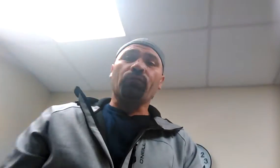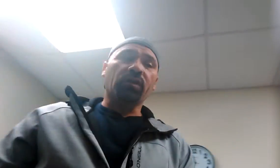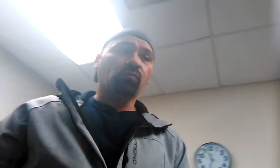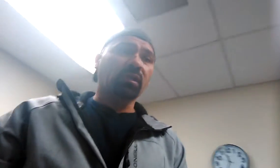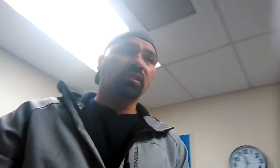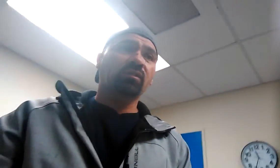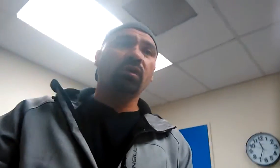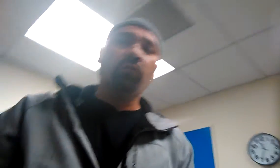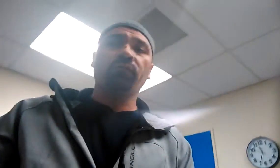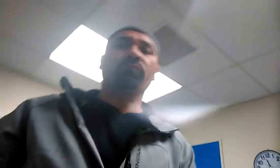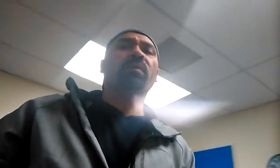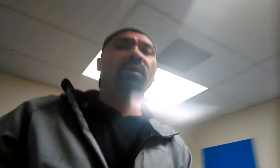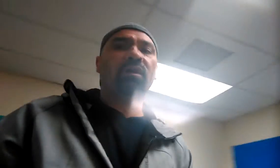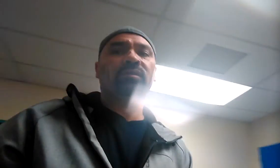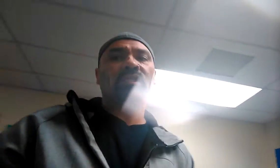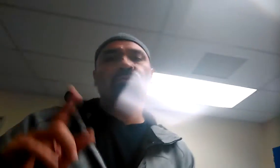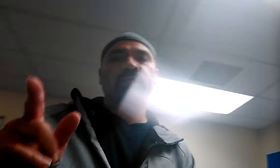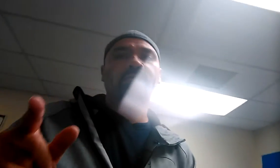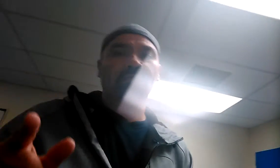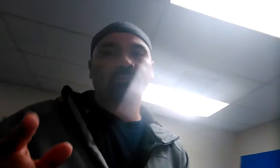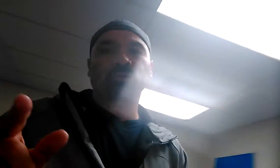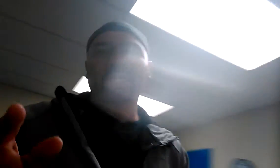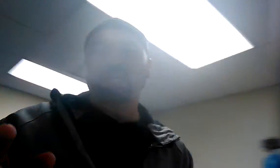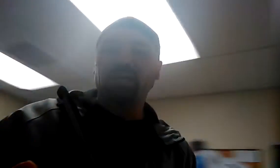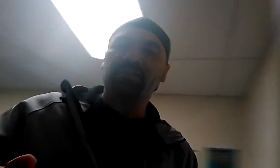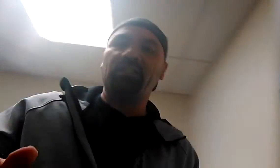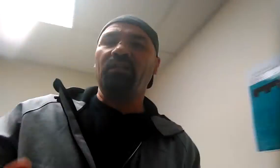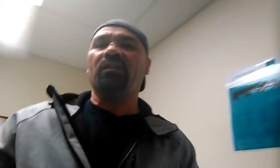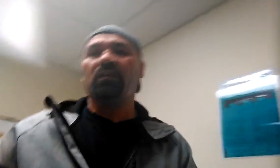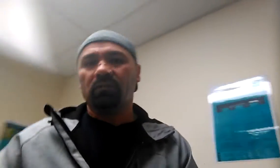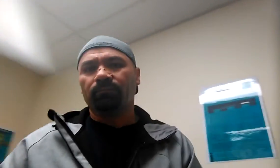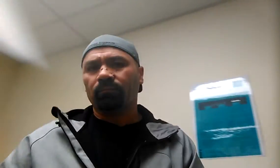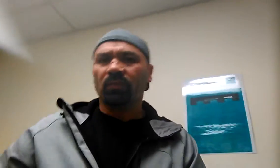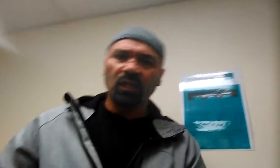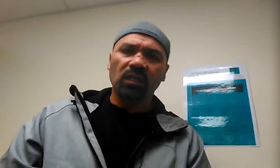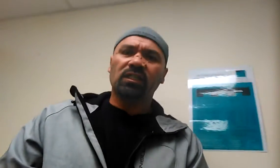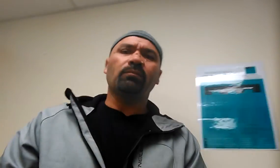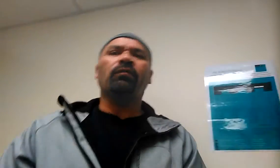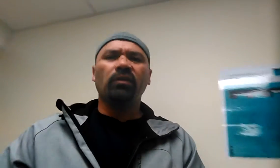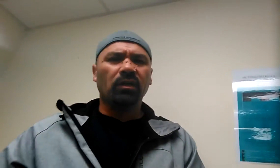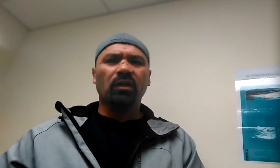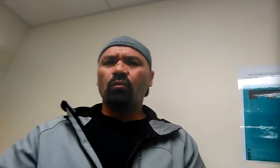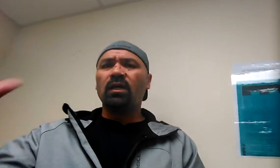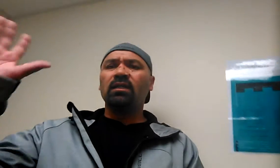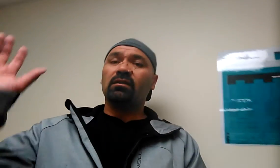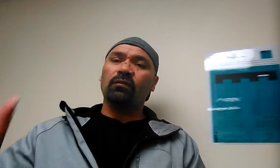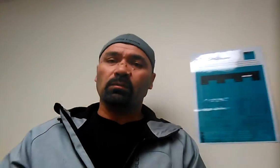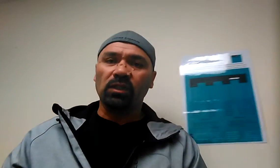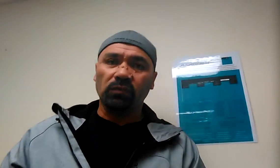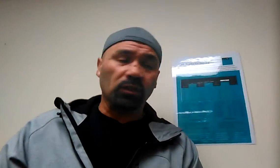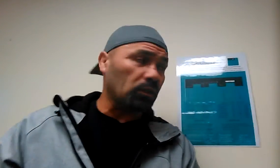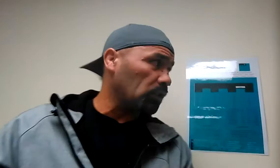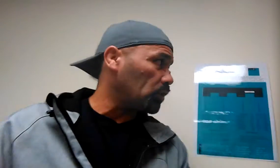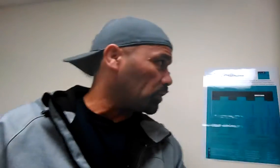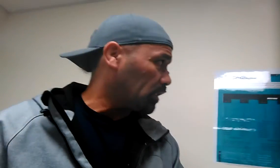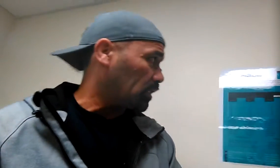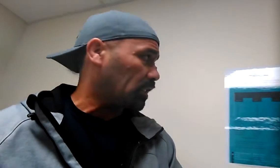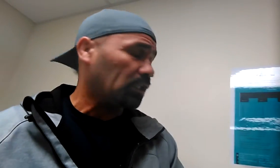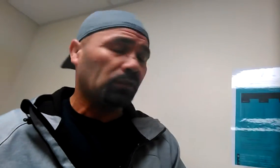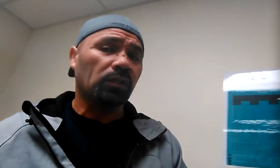us, 1 to 12. Remember how I was saying we were going to count to 10,000. Some of you are like, what? Especially if you're not a student and you're seeing this video,